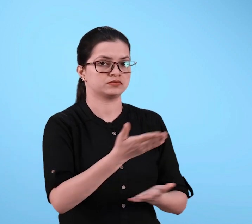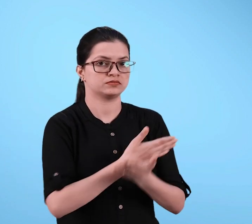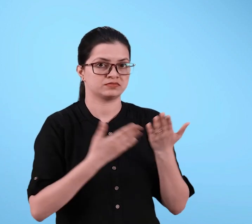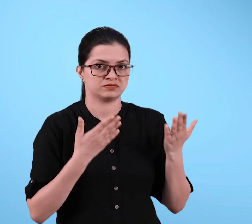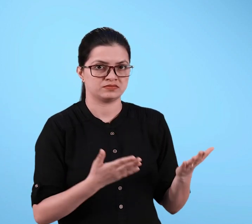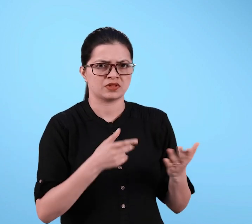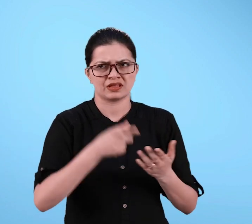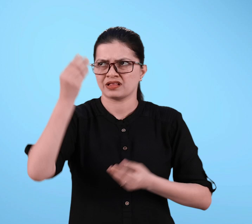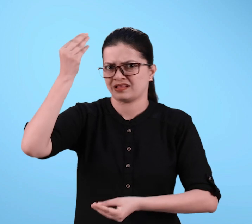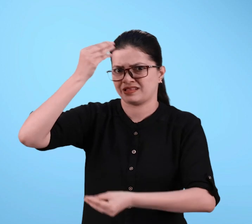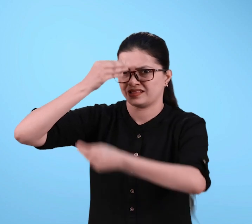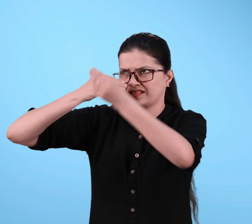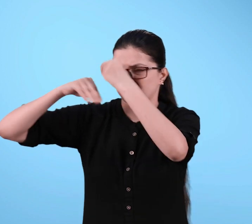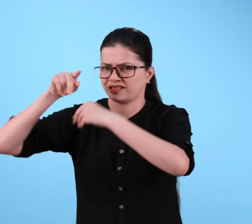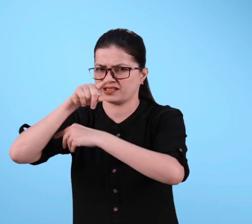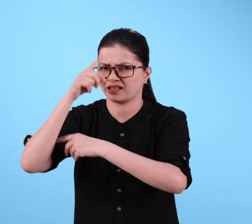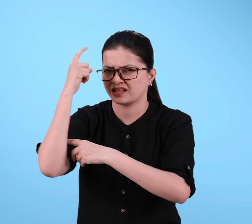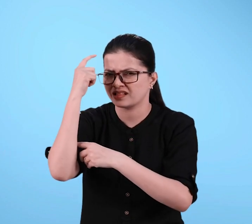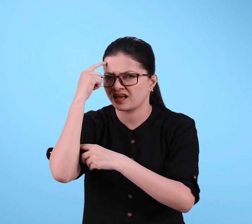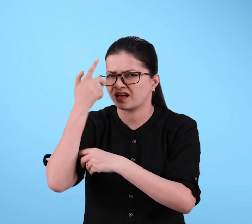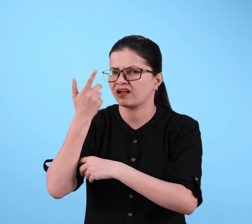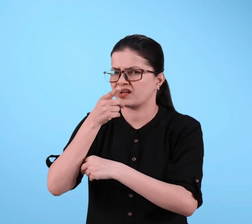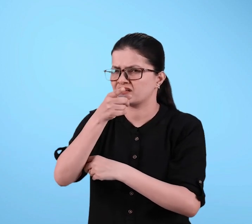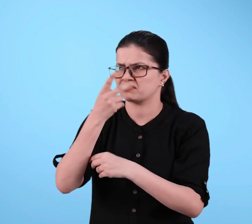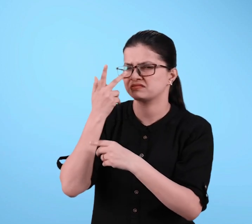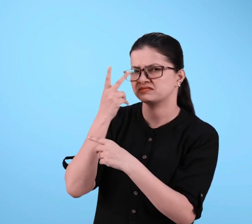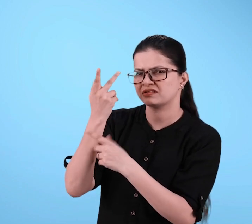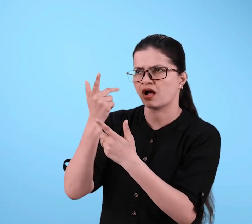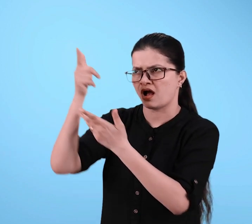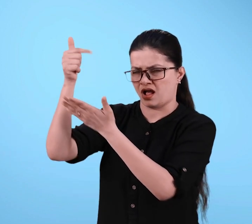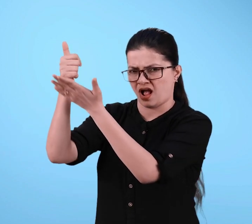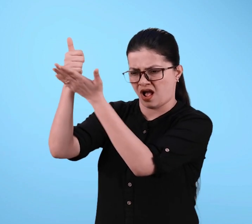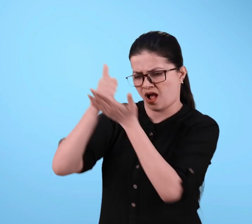Find out Find how out it how helps it us. helps us.